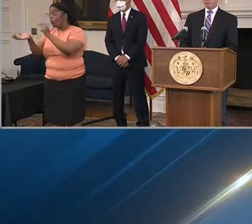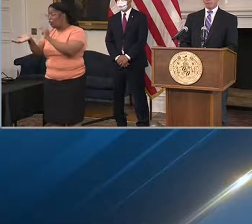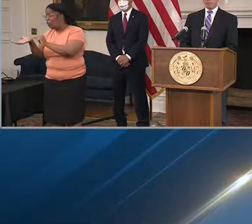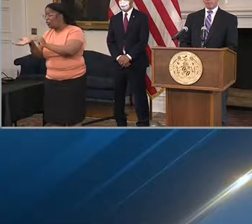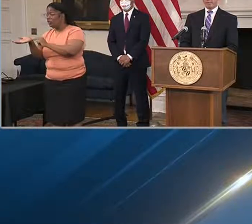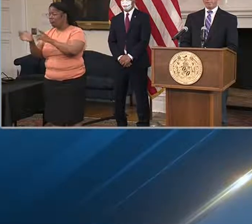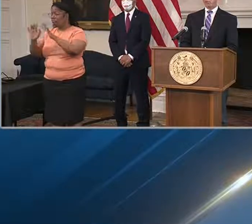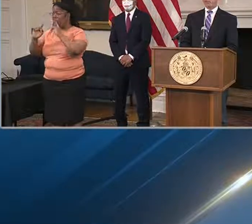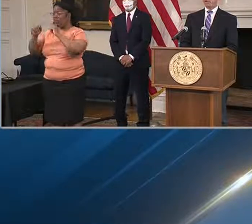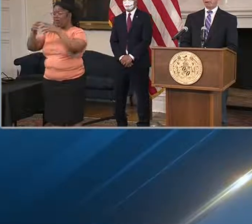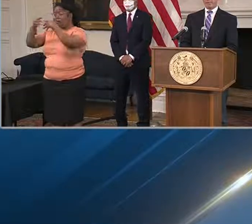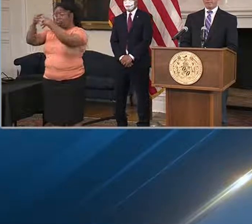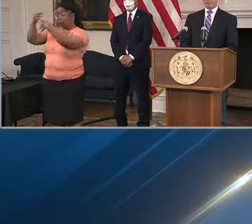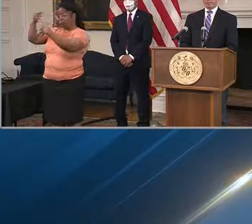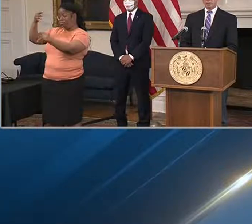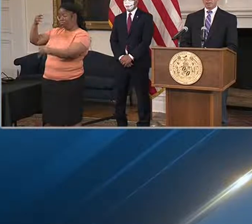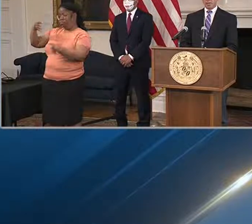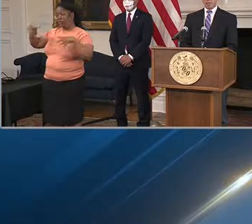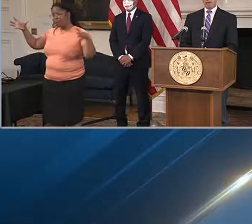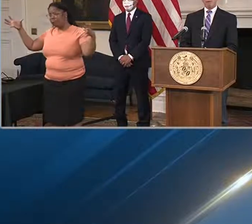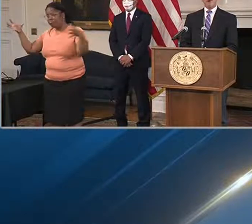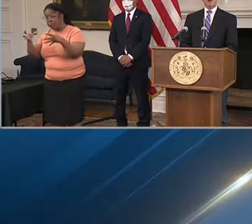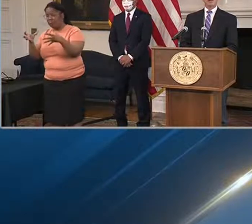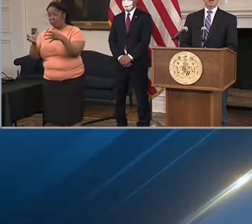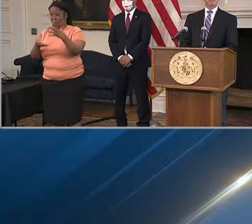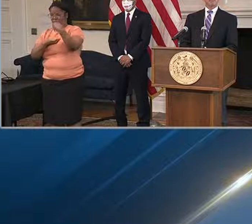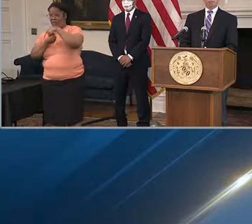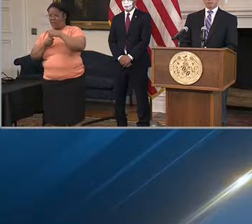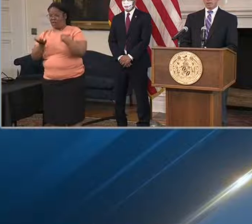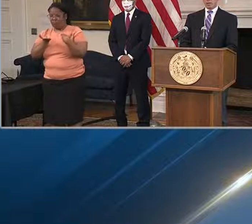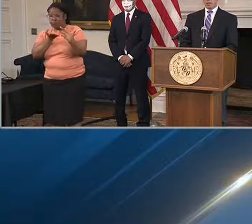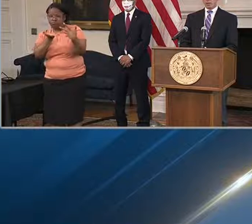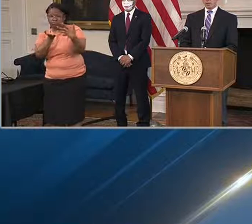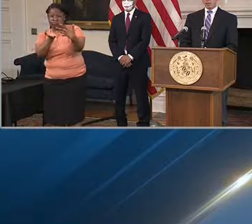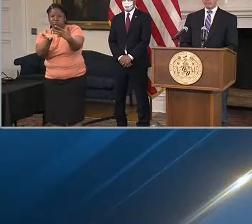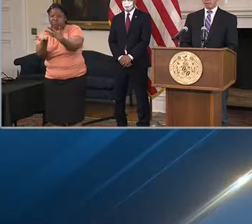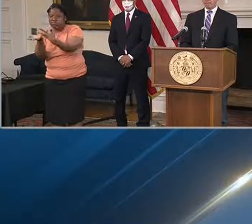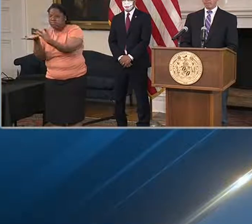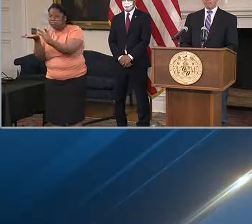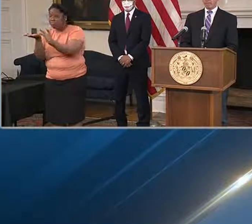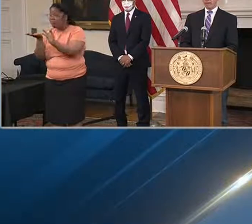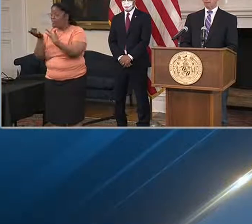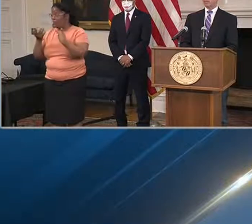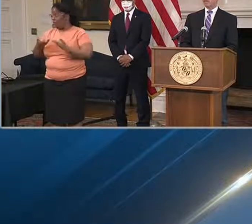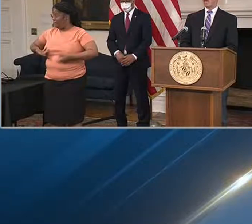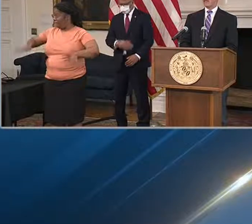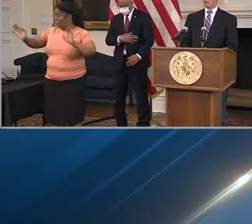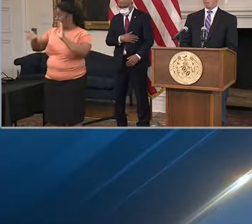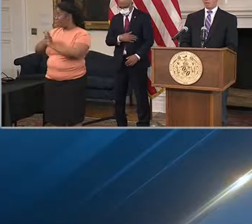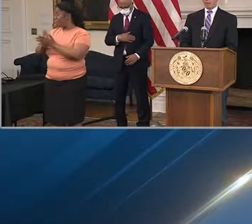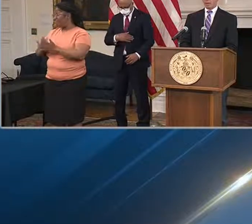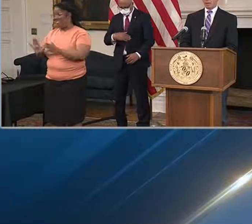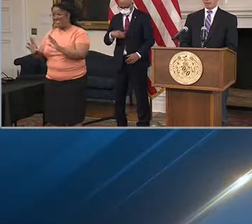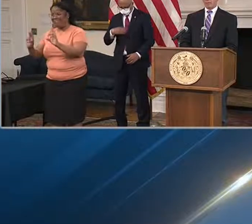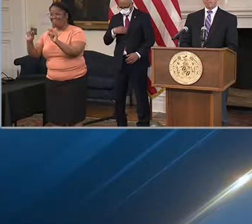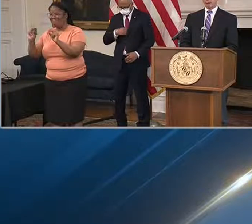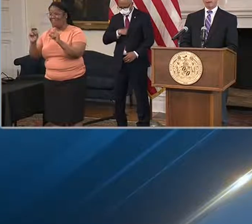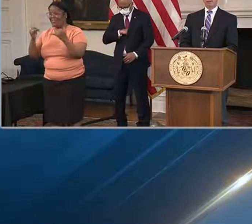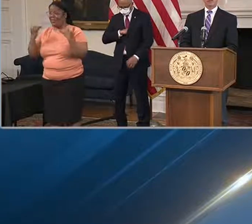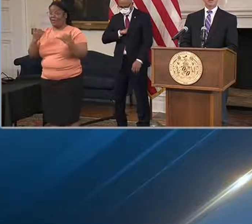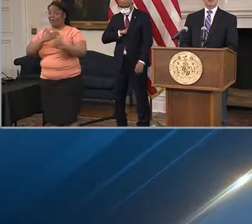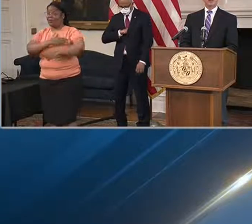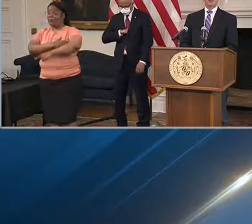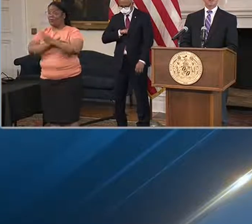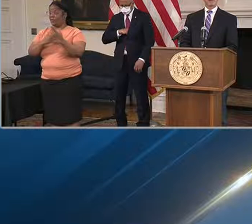all sorts, public safety personnel, and others. However, our job is not done, far from it. As of today, there are more than